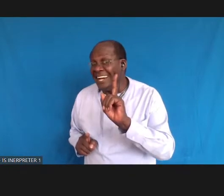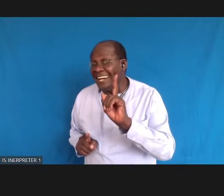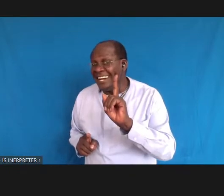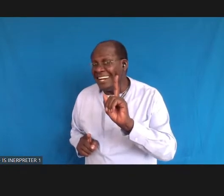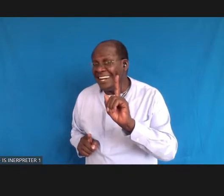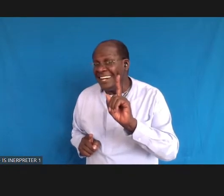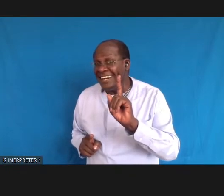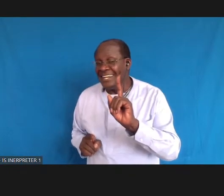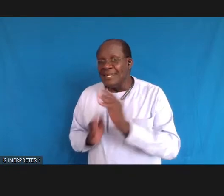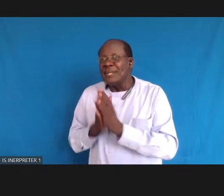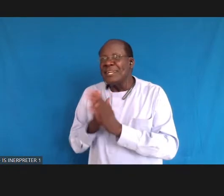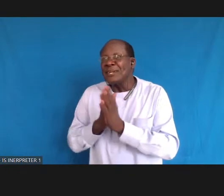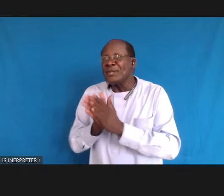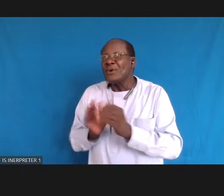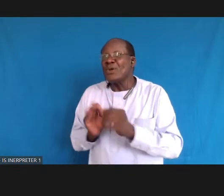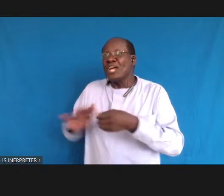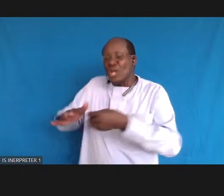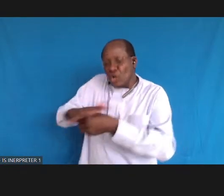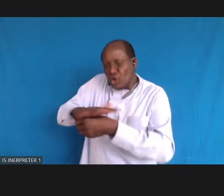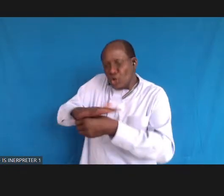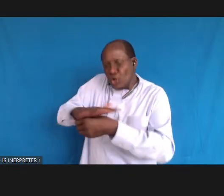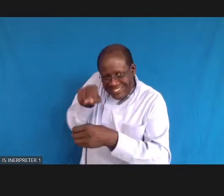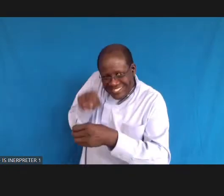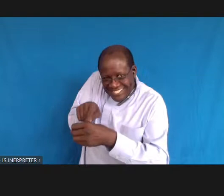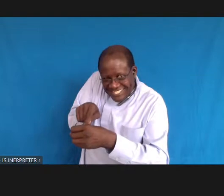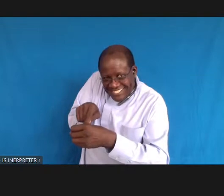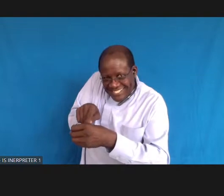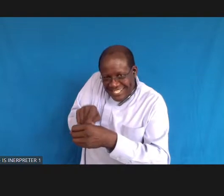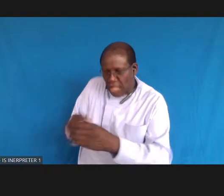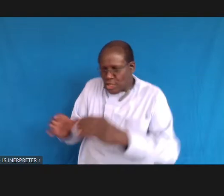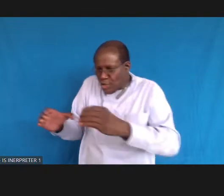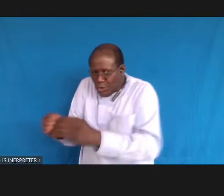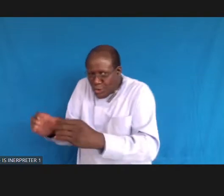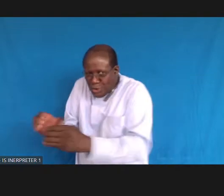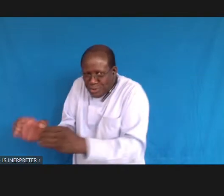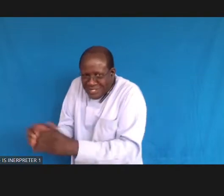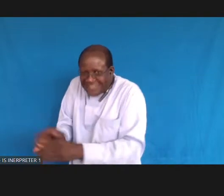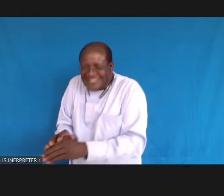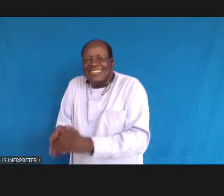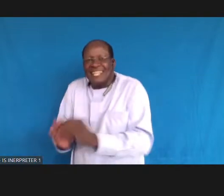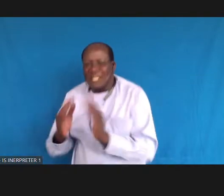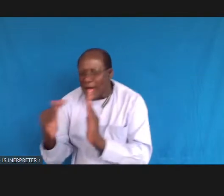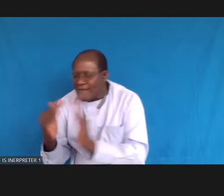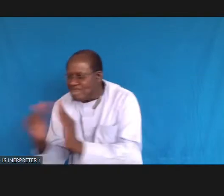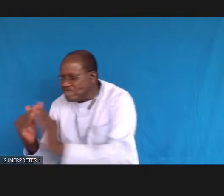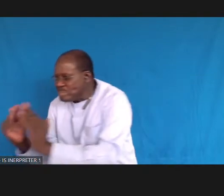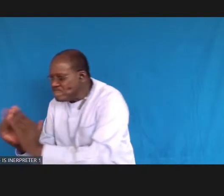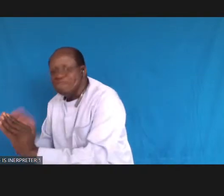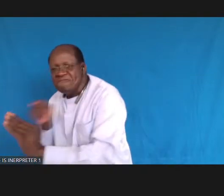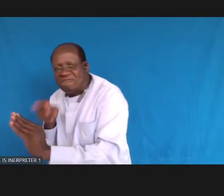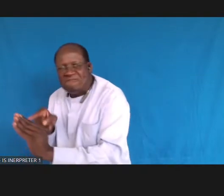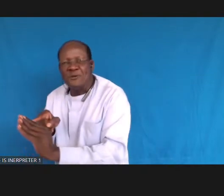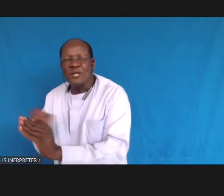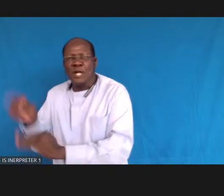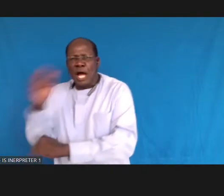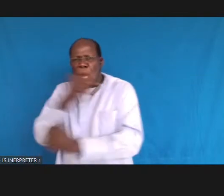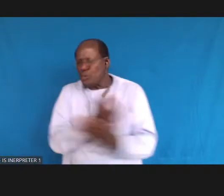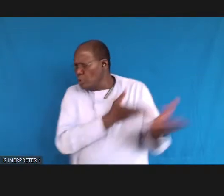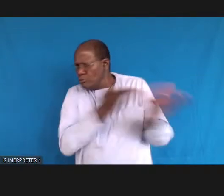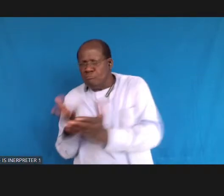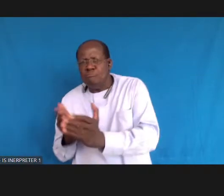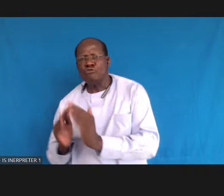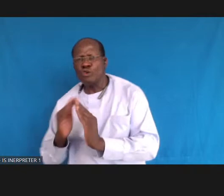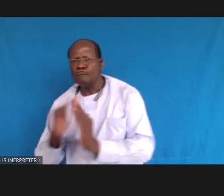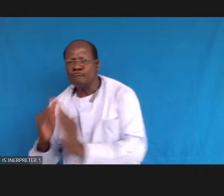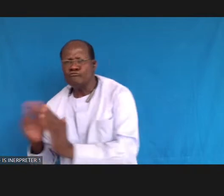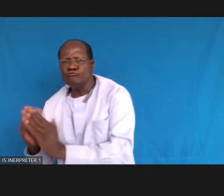is happening at the grassroots and in communities and villages and all of that. And we took it to the villages and the marketplaces to say